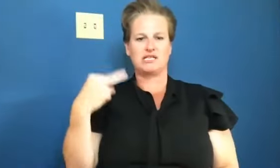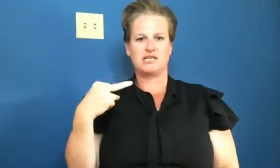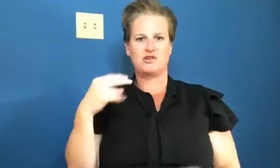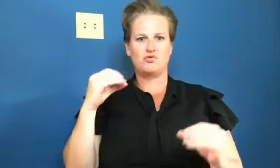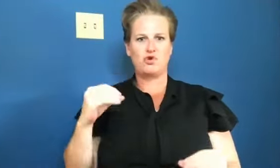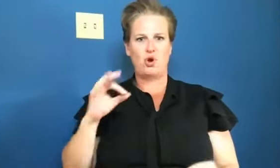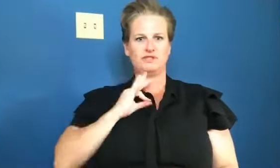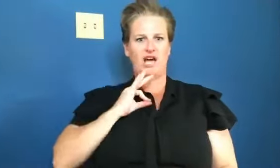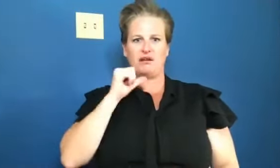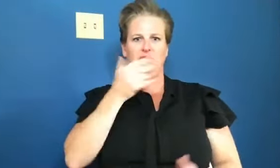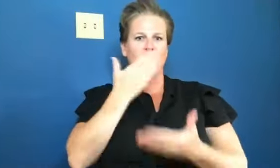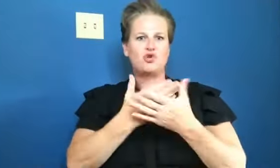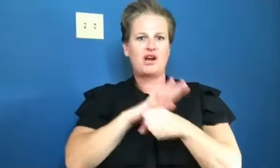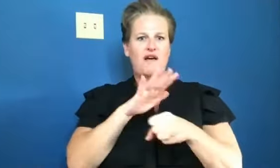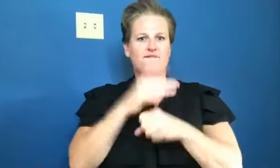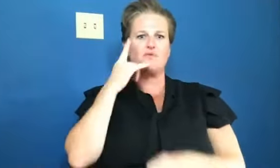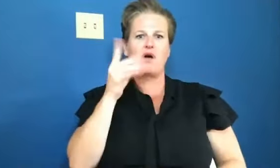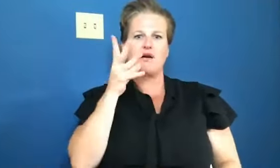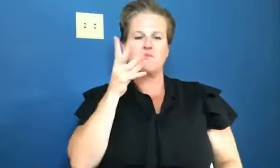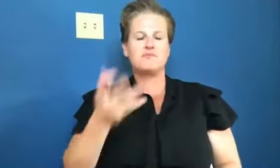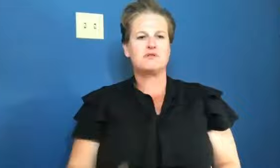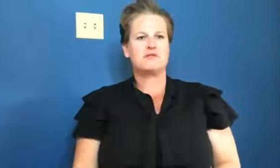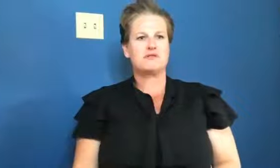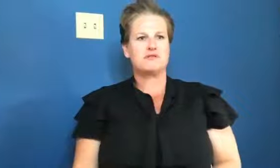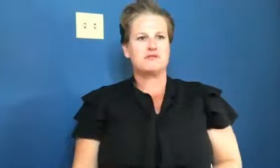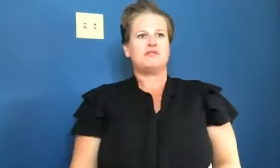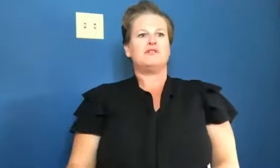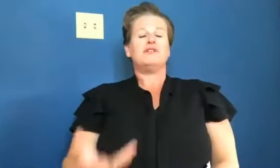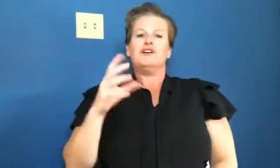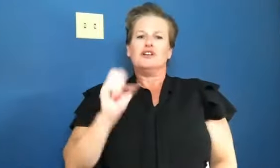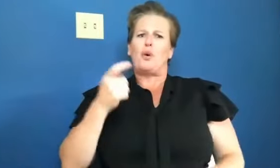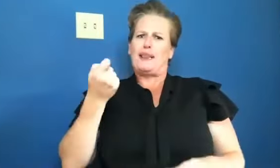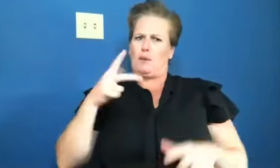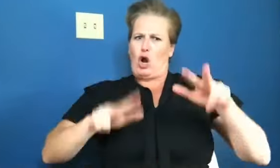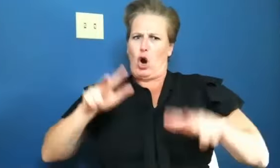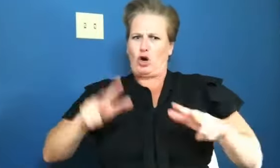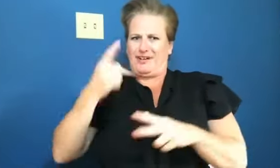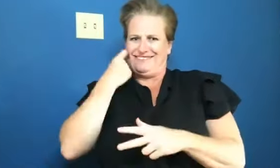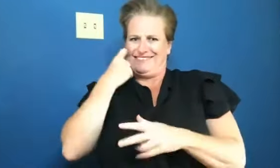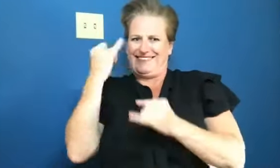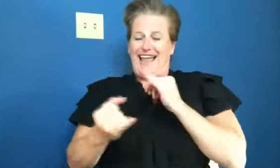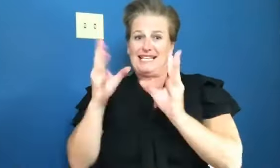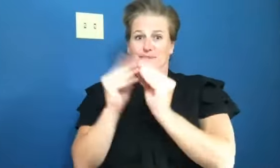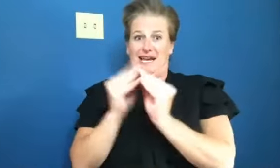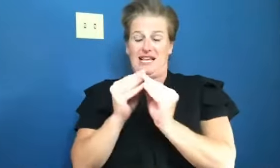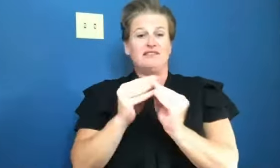that we had, my mother was there. It was a little bit awkward. She brought her boyfriend. My parents are still married. And so my sister's